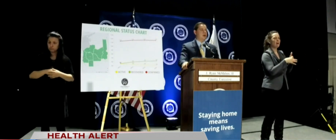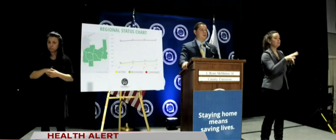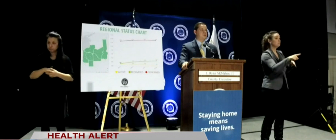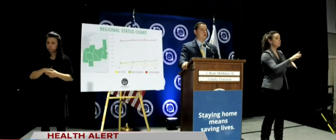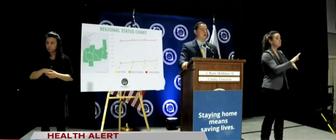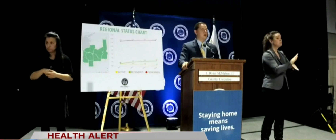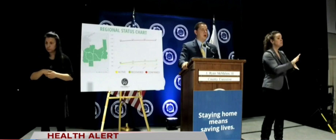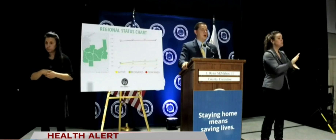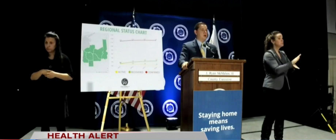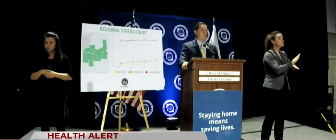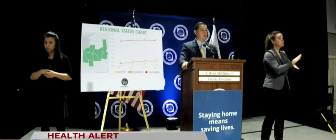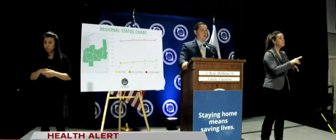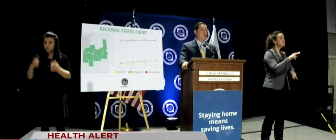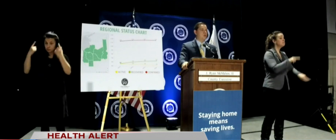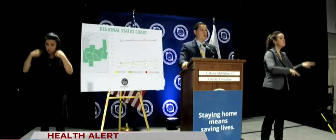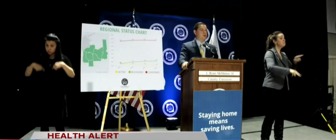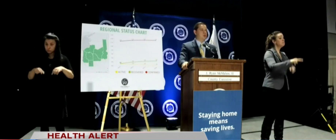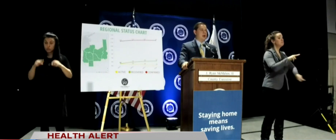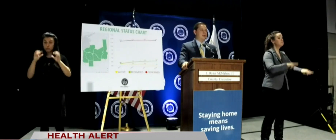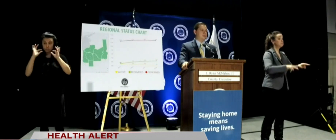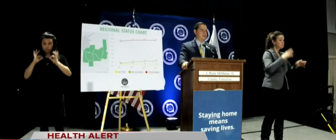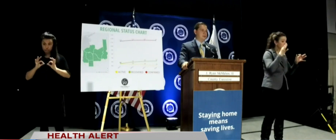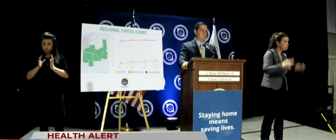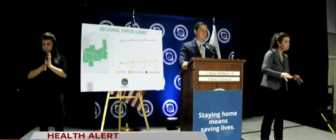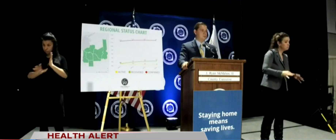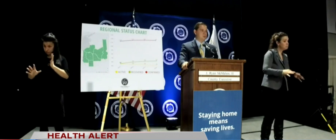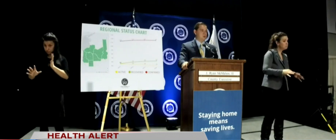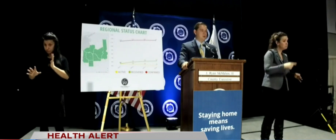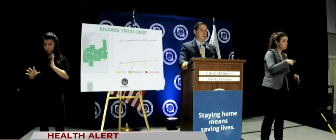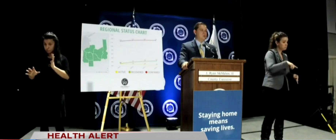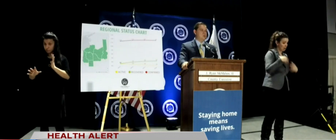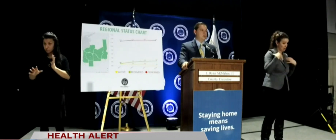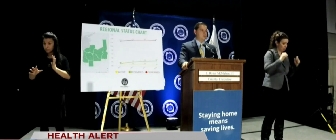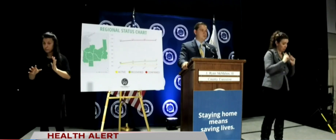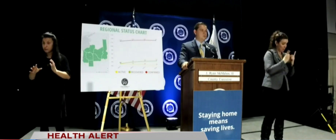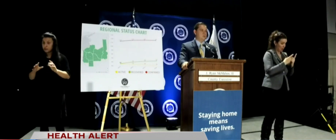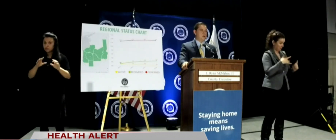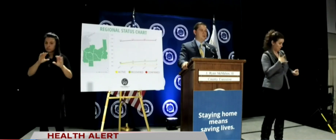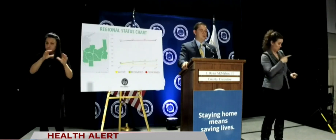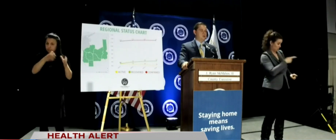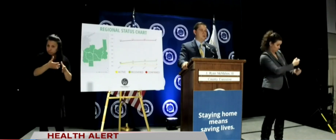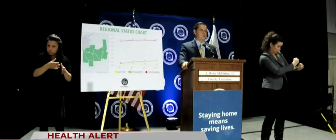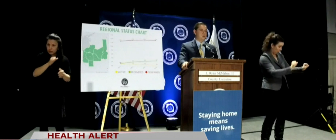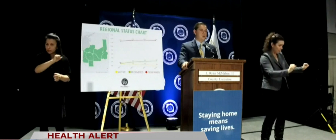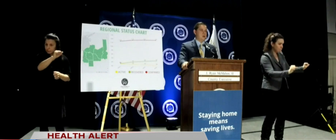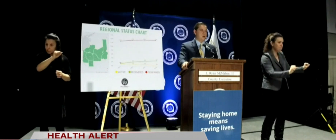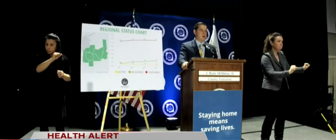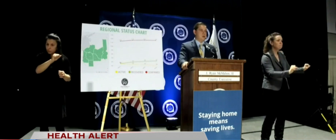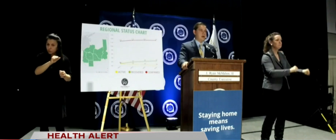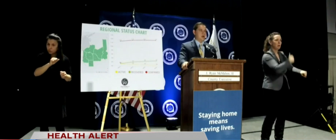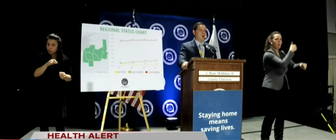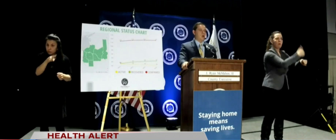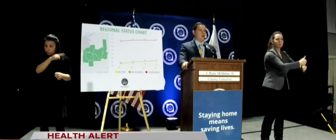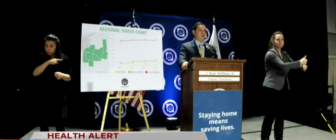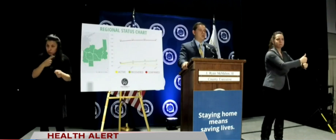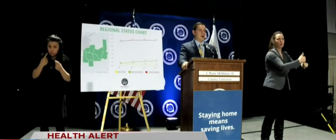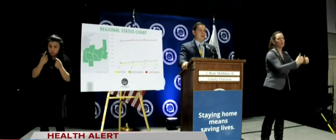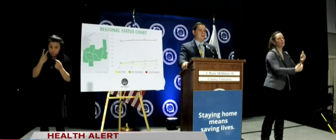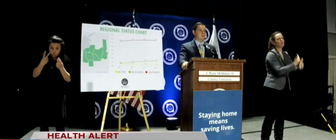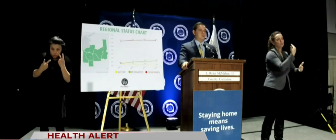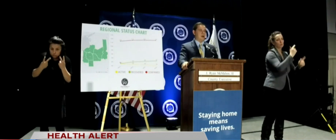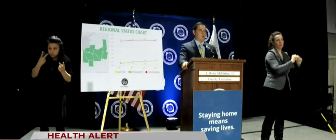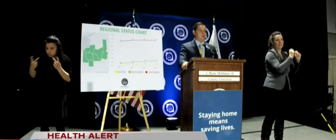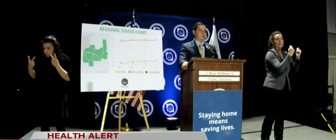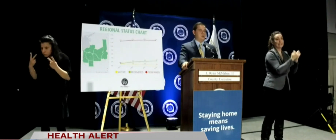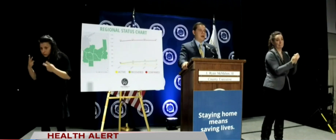to be ready to, with a COVID tracking team, a new team of professionals that go and track